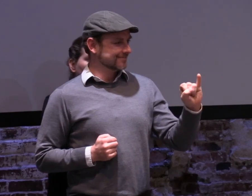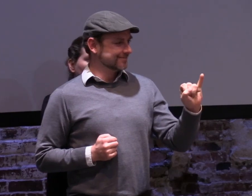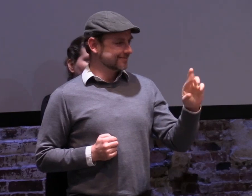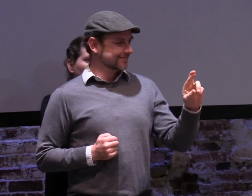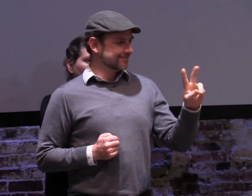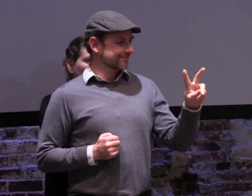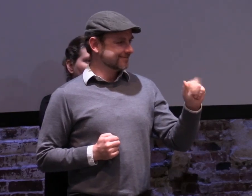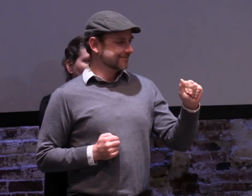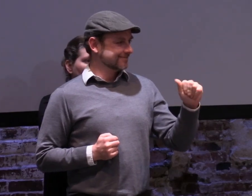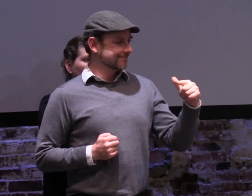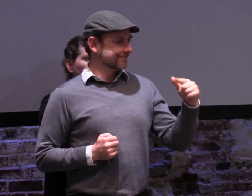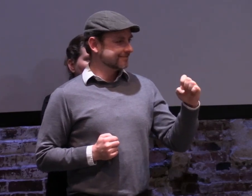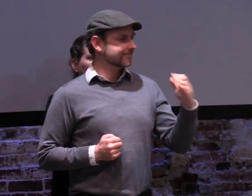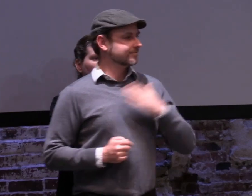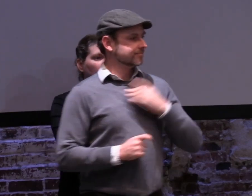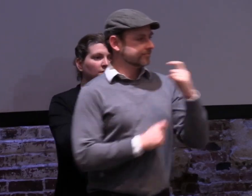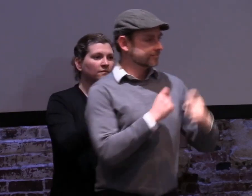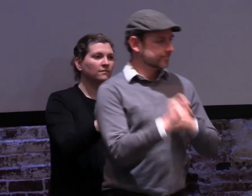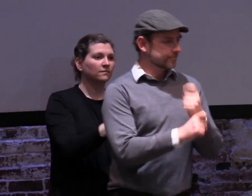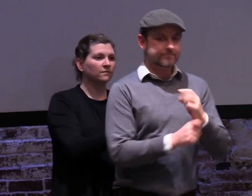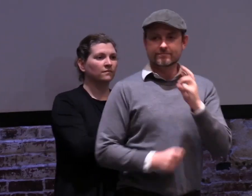Hi, everyone. I'm Robert.